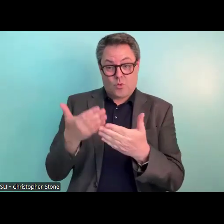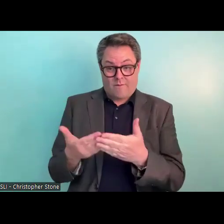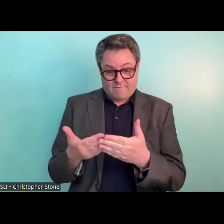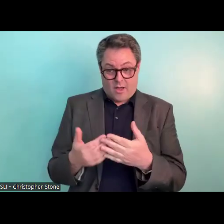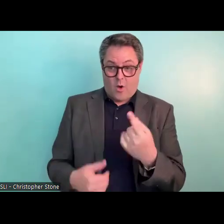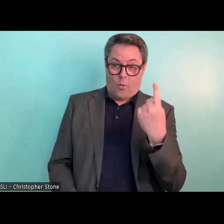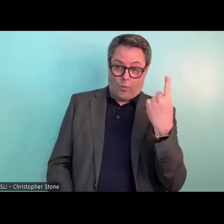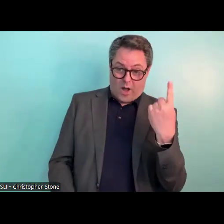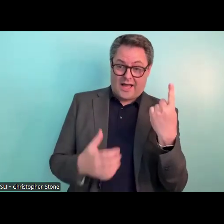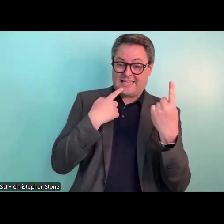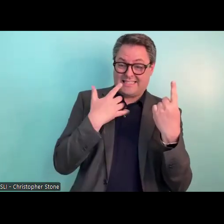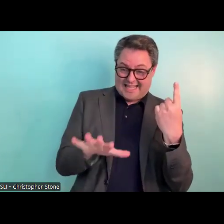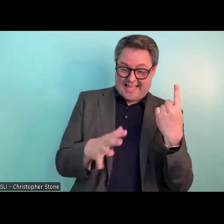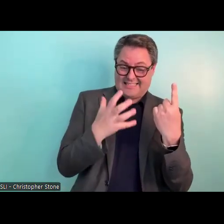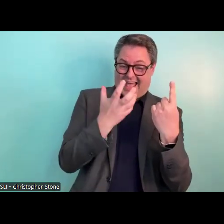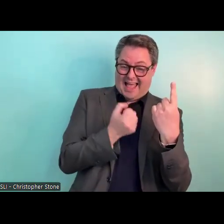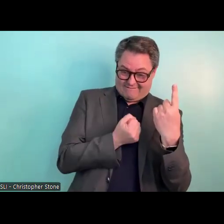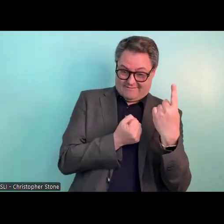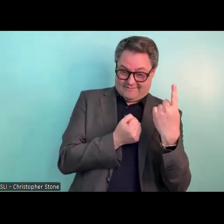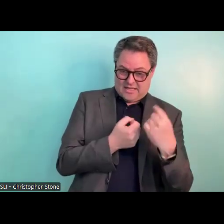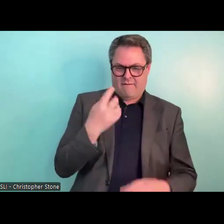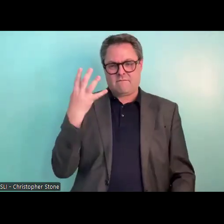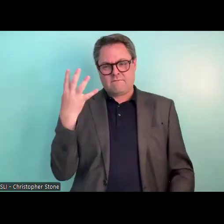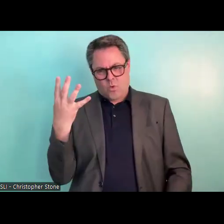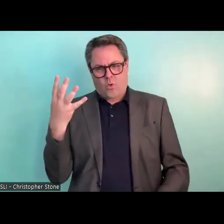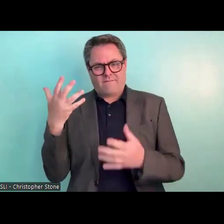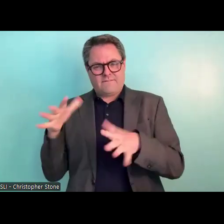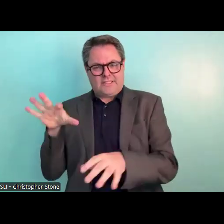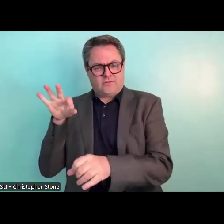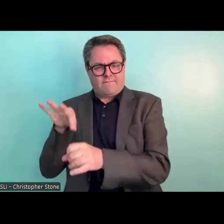Okay, so for information, so far